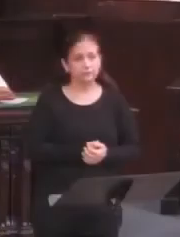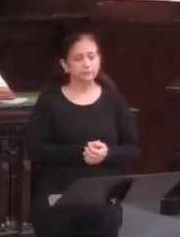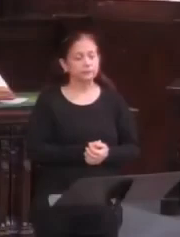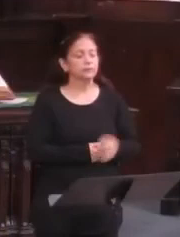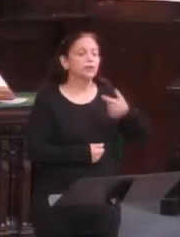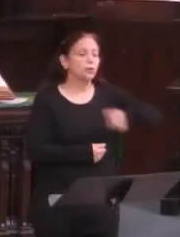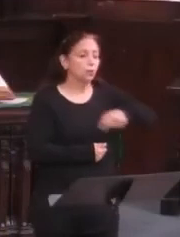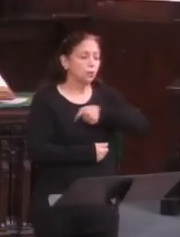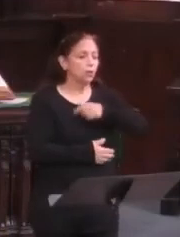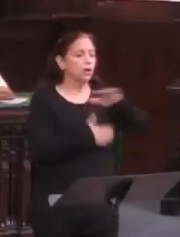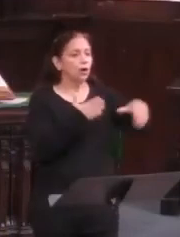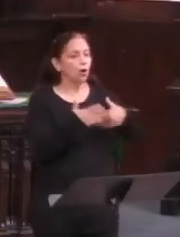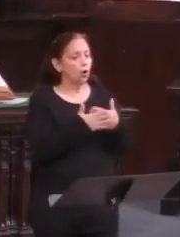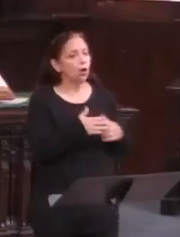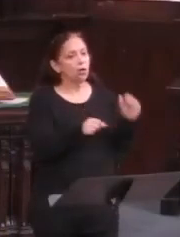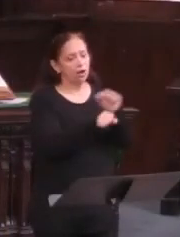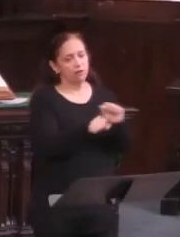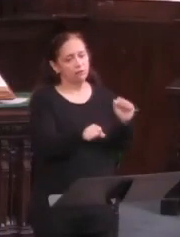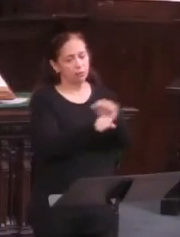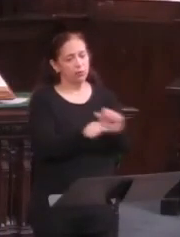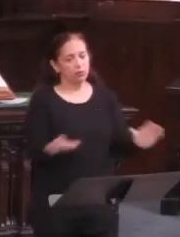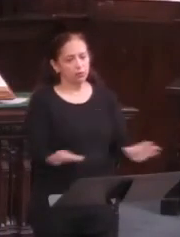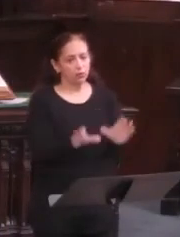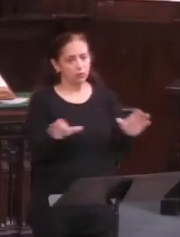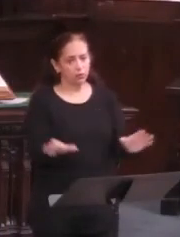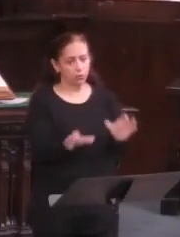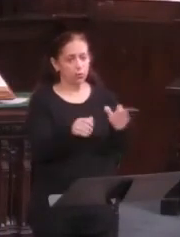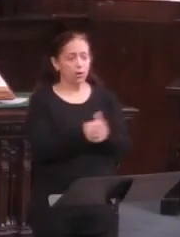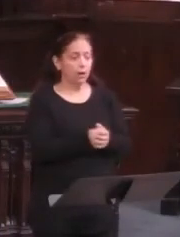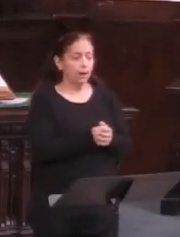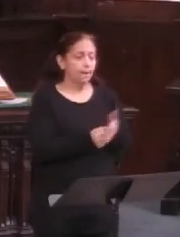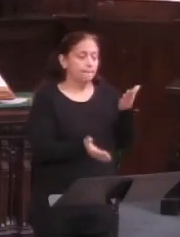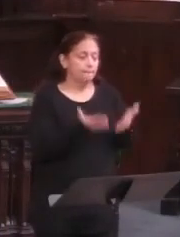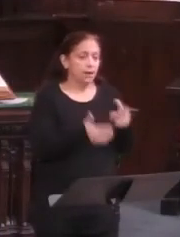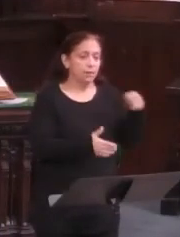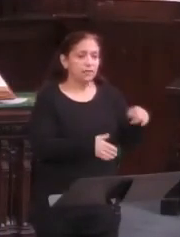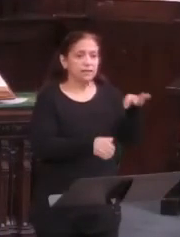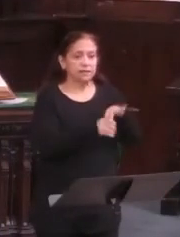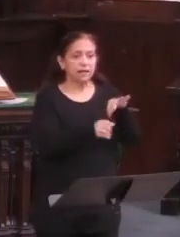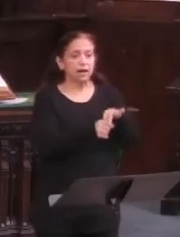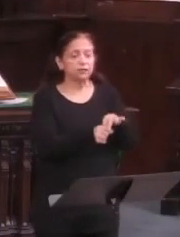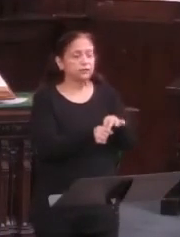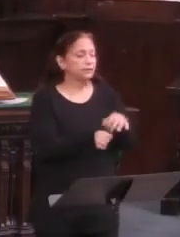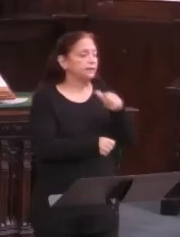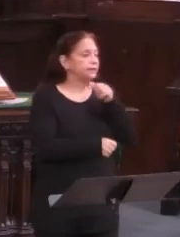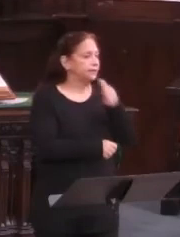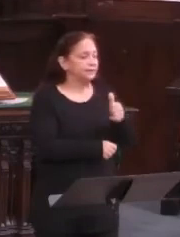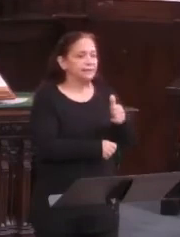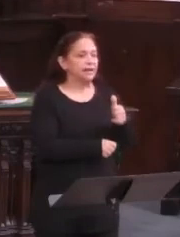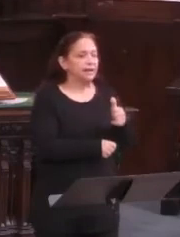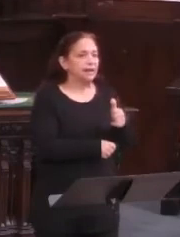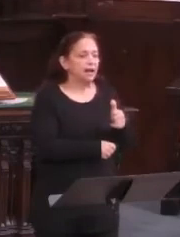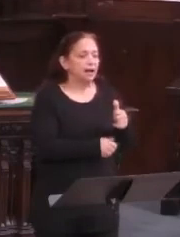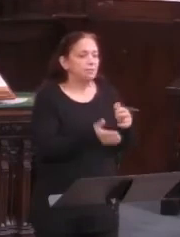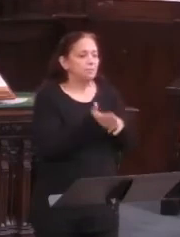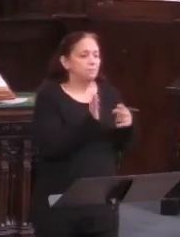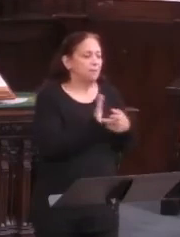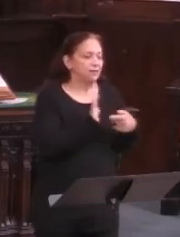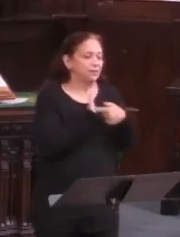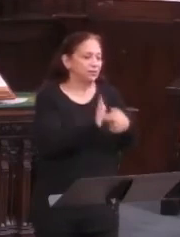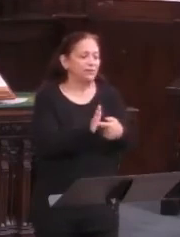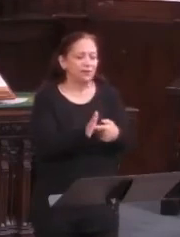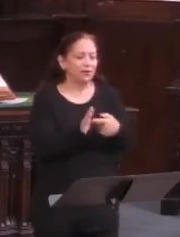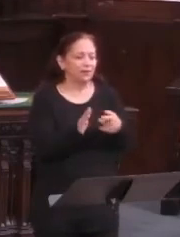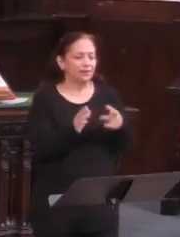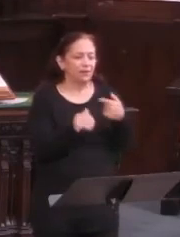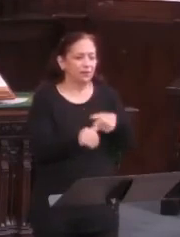We all have work to do. Maybe this election was not meant to tell us how hopelessly divided we